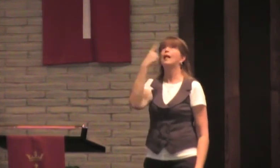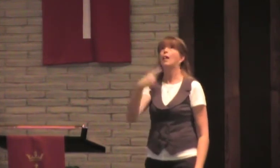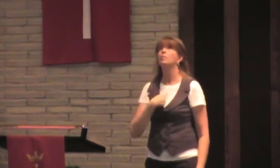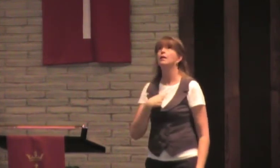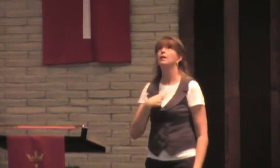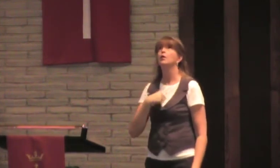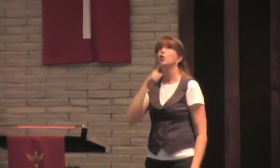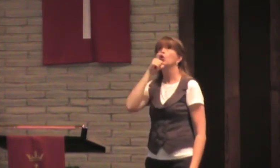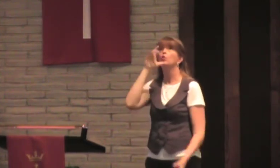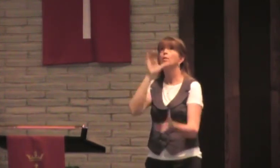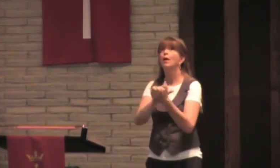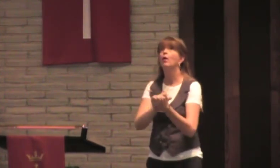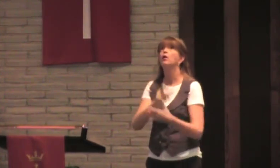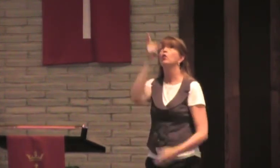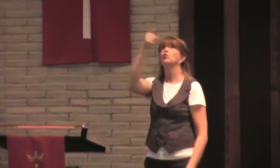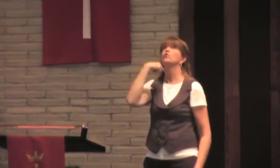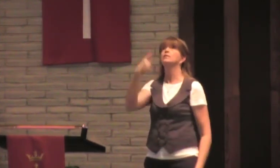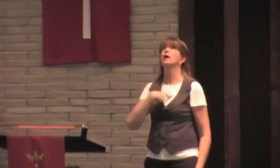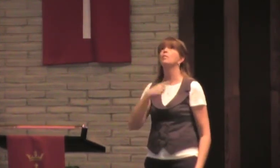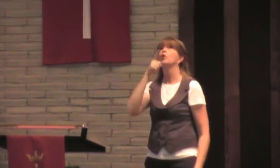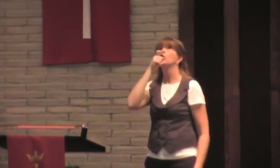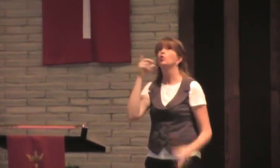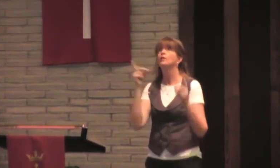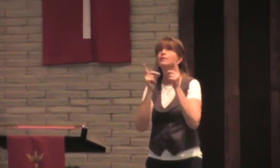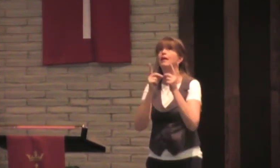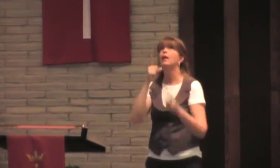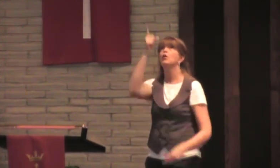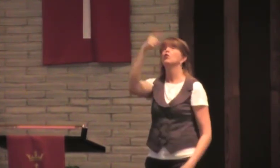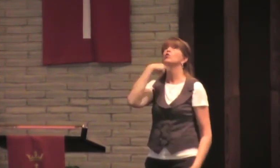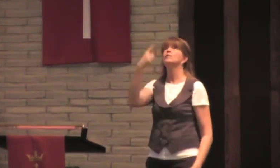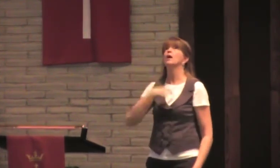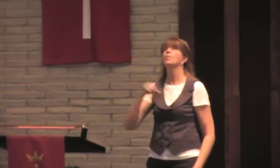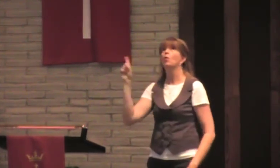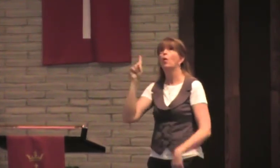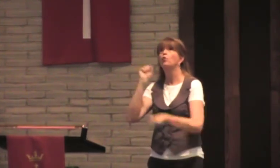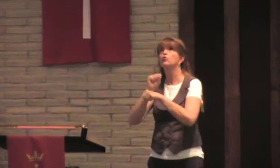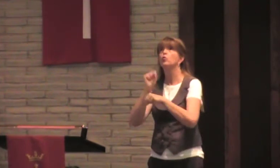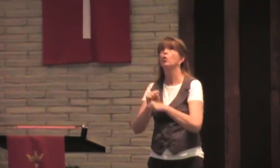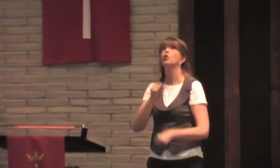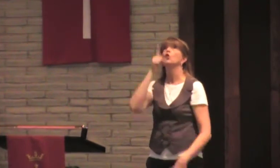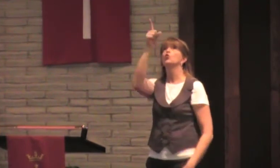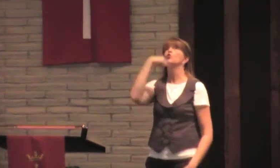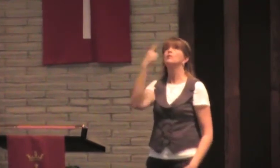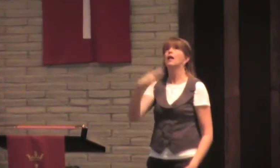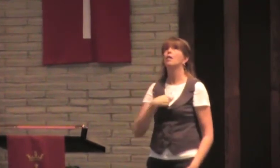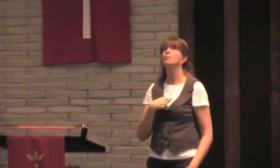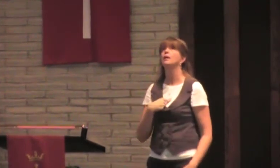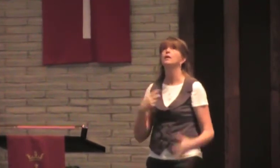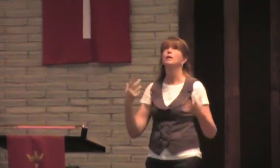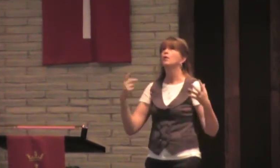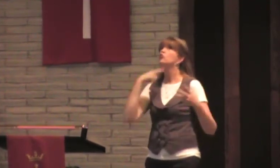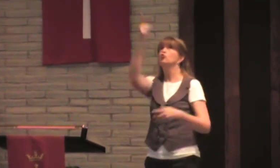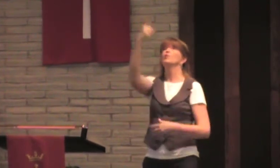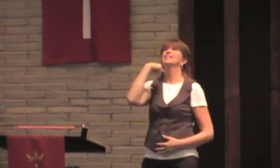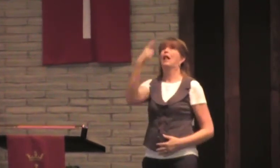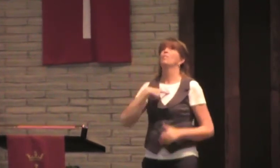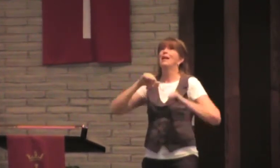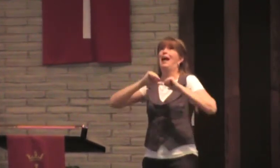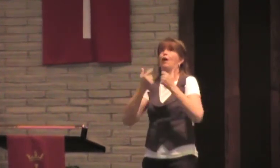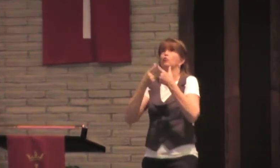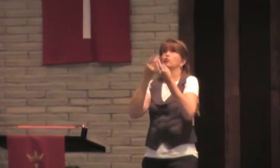do. You tell me who to marry. You tell me who to date. You tell me where to work. You tell